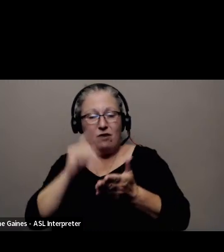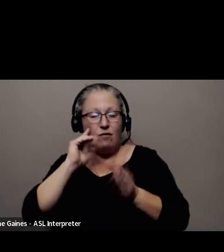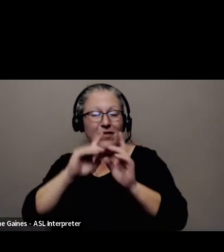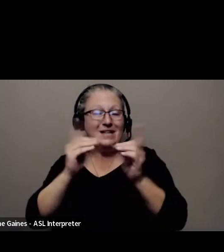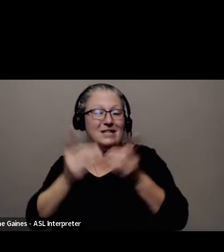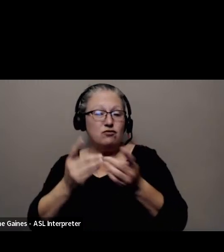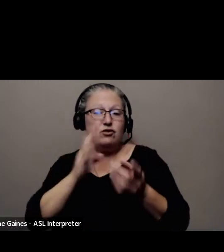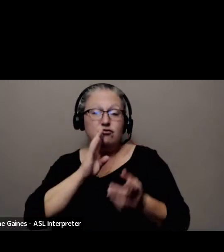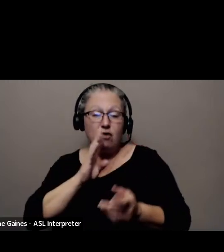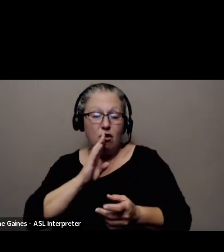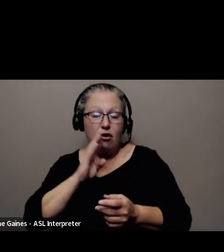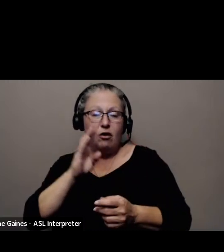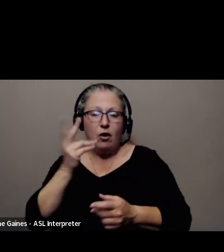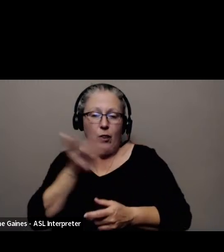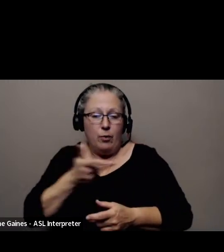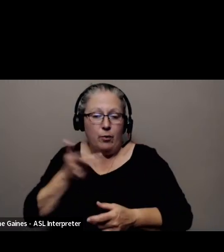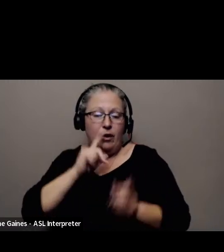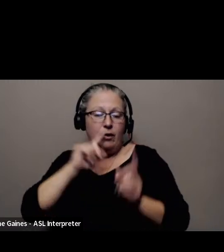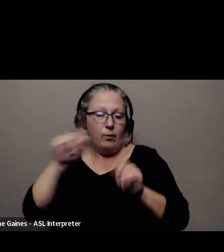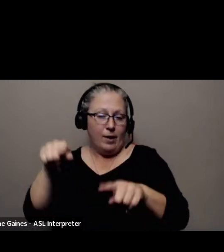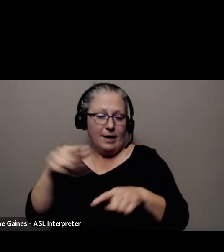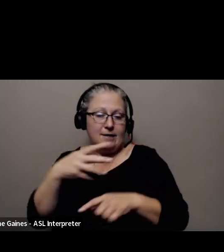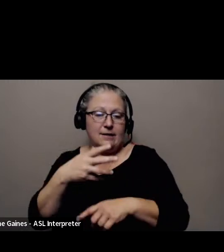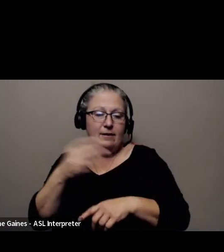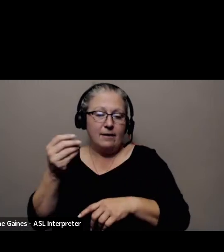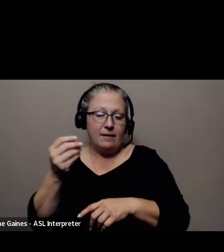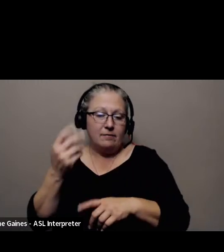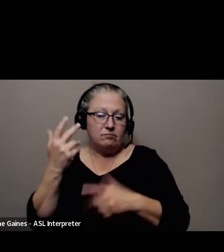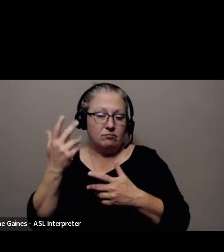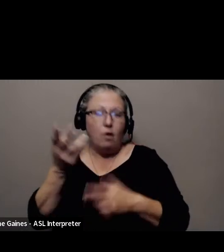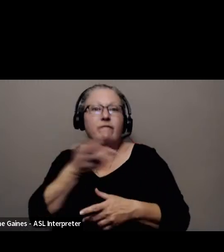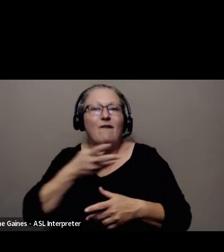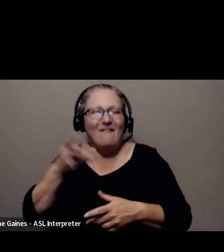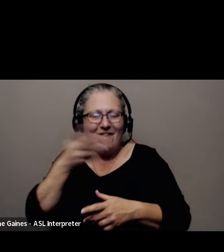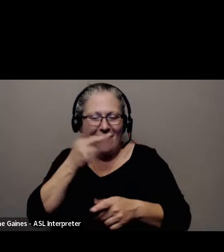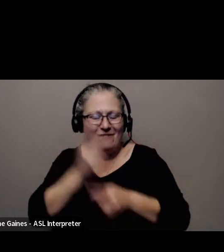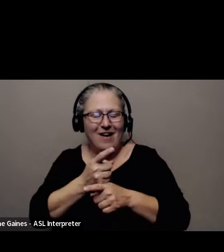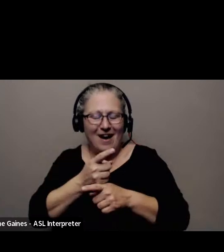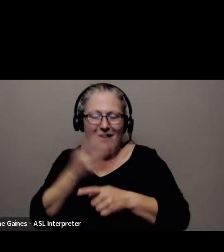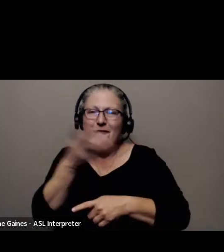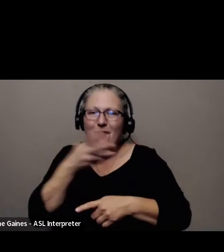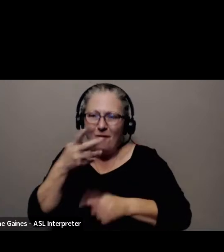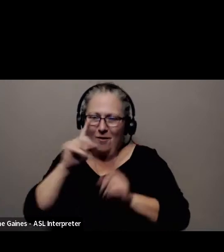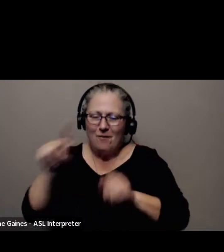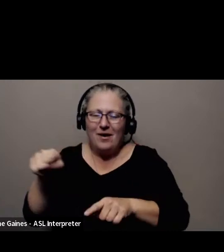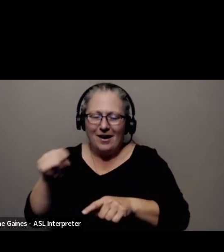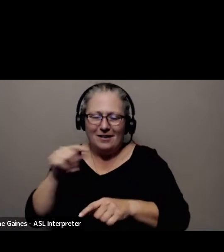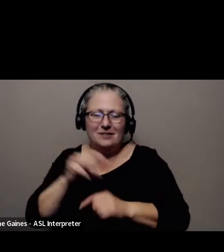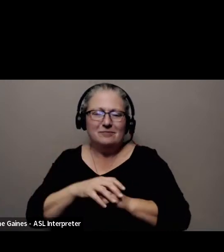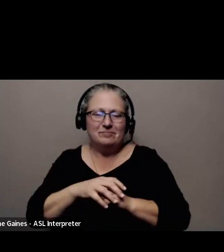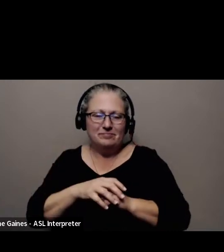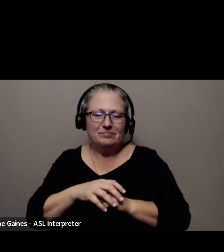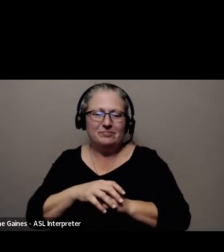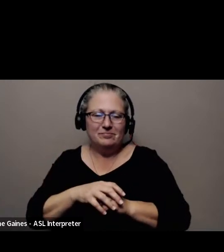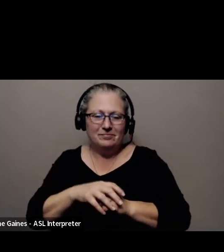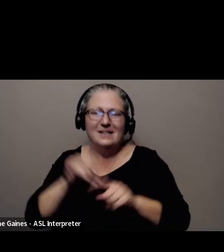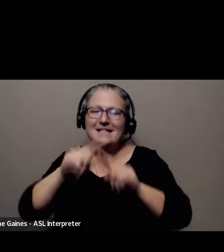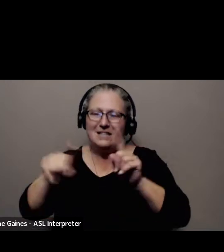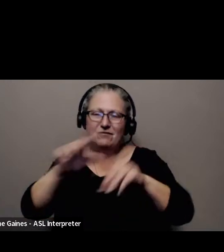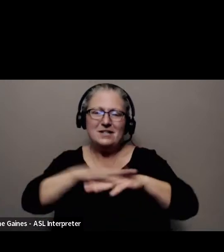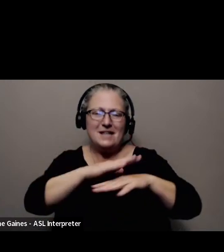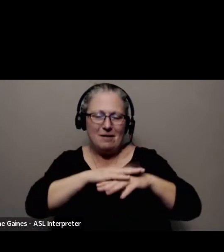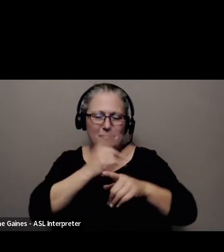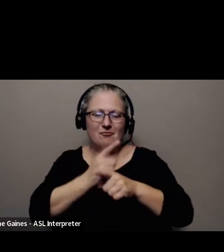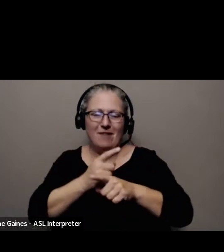talk. 3 of us were there. 4 of us were there. Wow, we had 4 of us. Yeah. Different tables. Different tables.